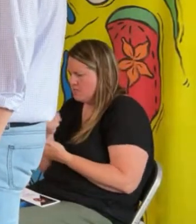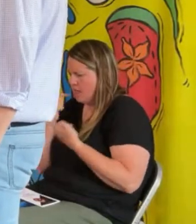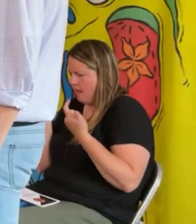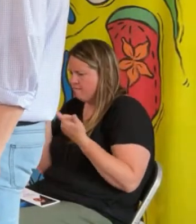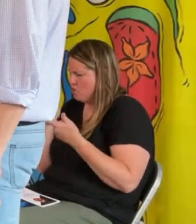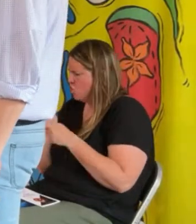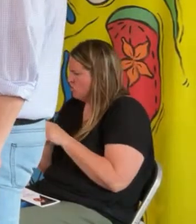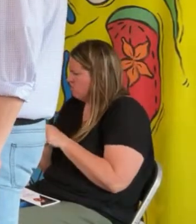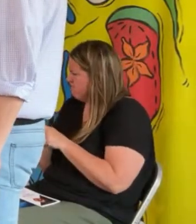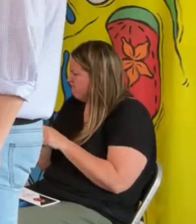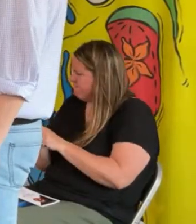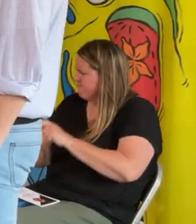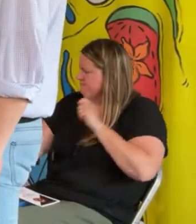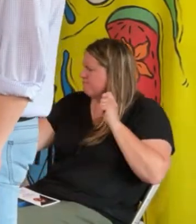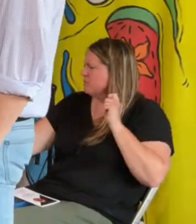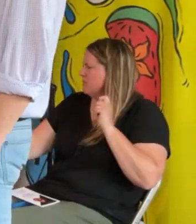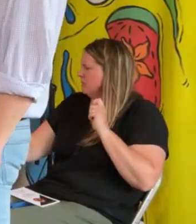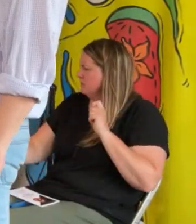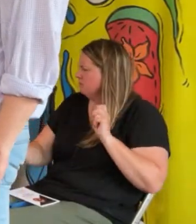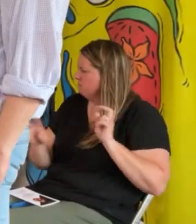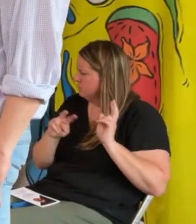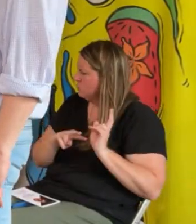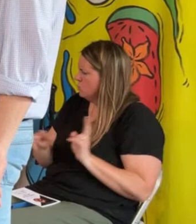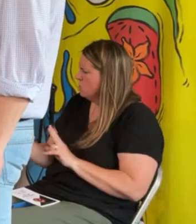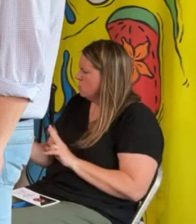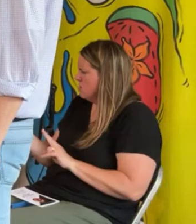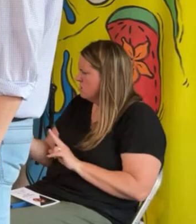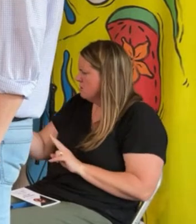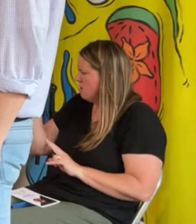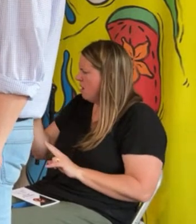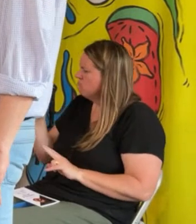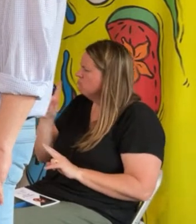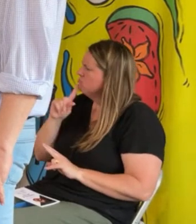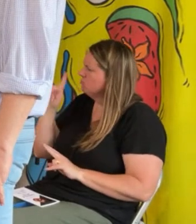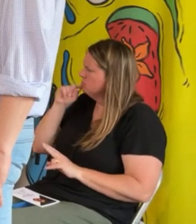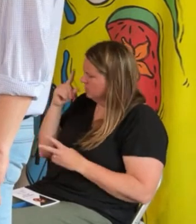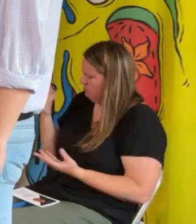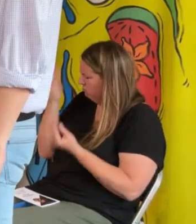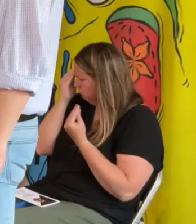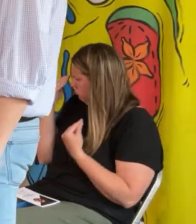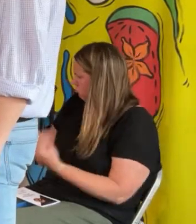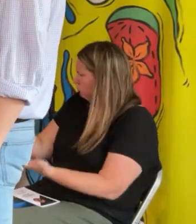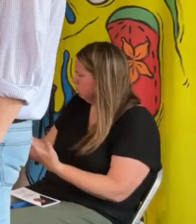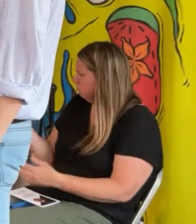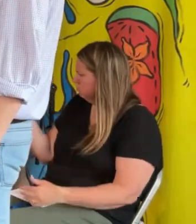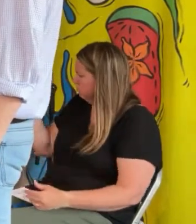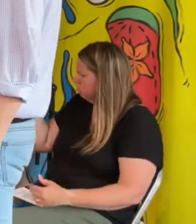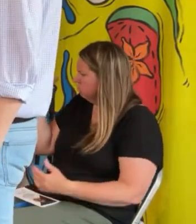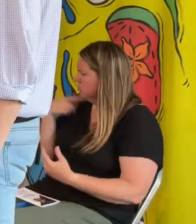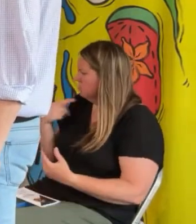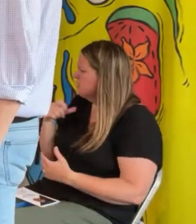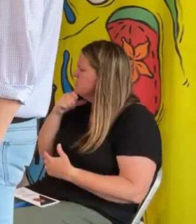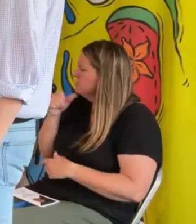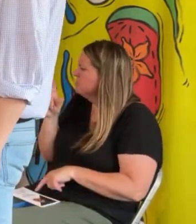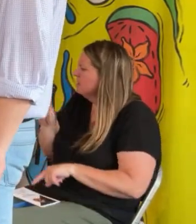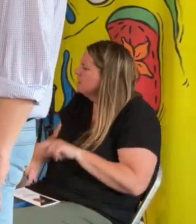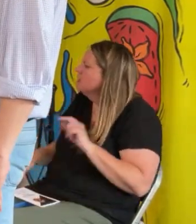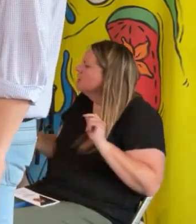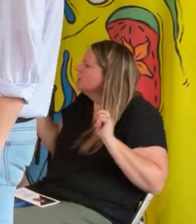laughter. Watch, God! Death has something to tell that nothing they can